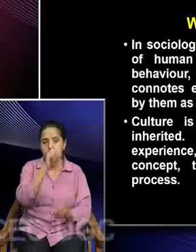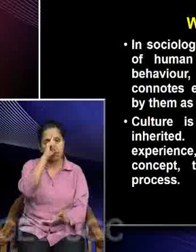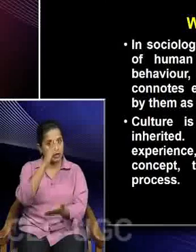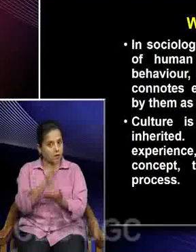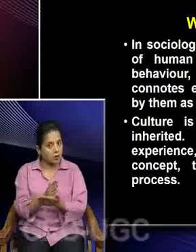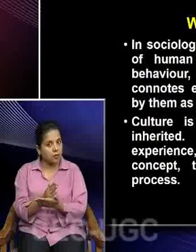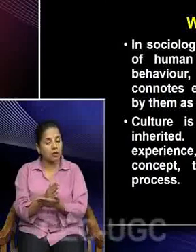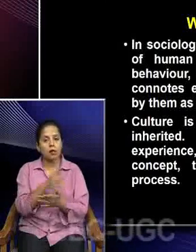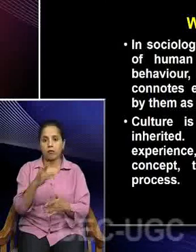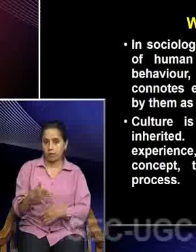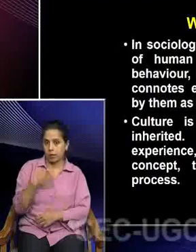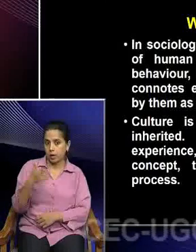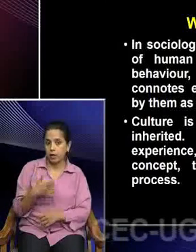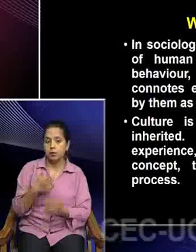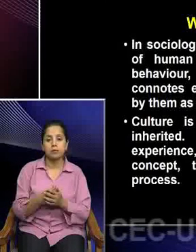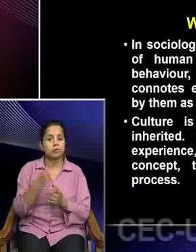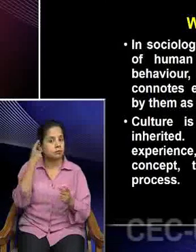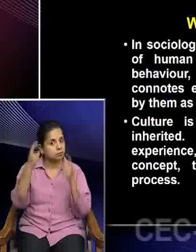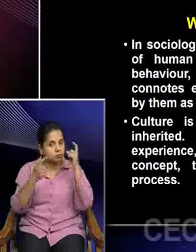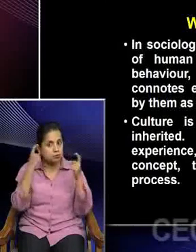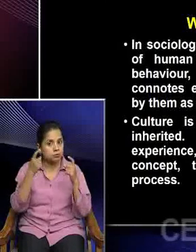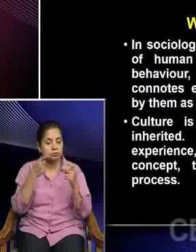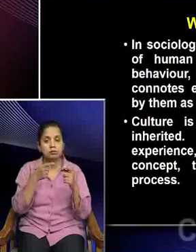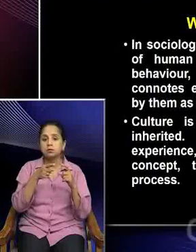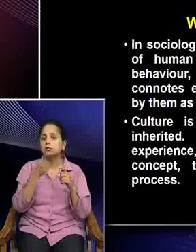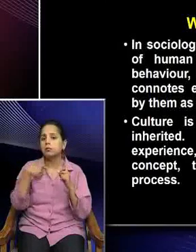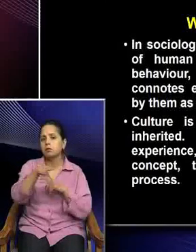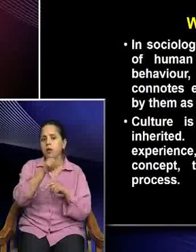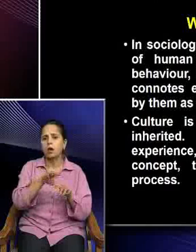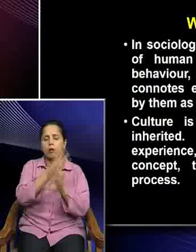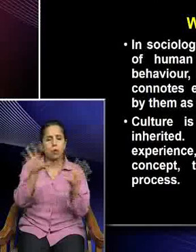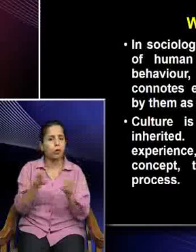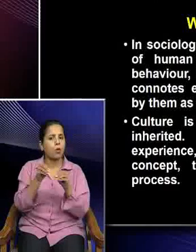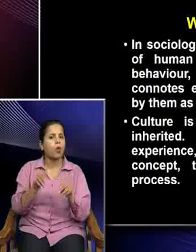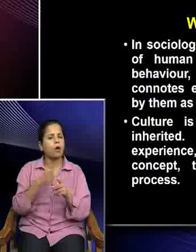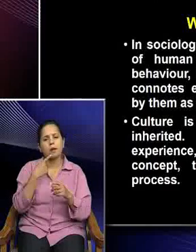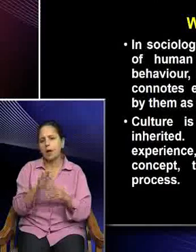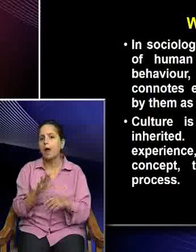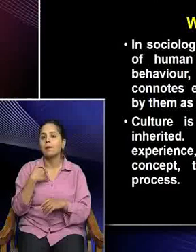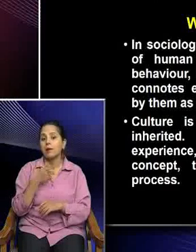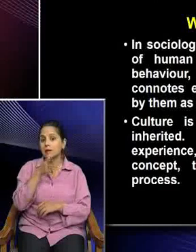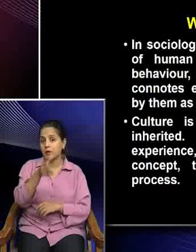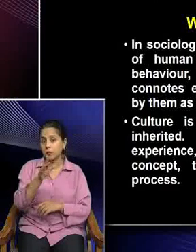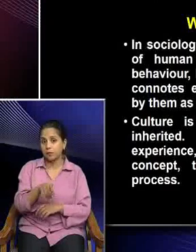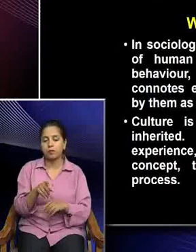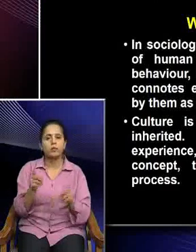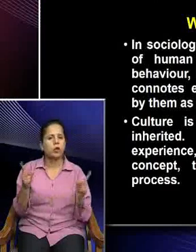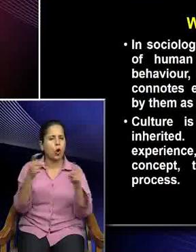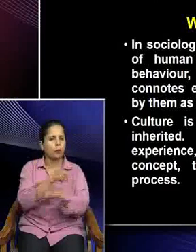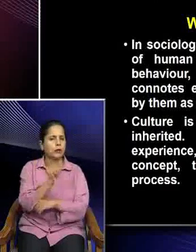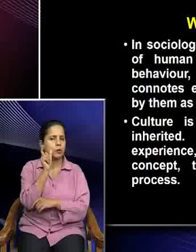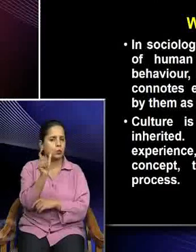beliefs, feelings, thought, and it connotes everything. So, as I said, it's a complex